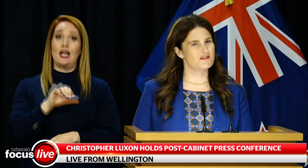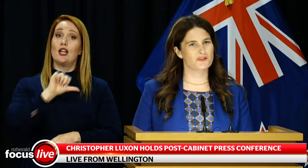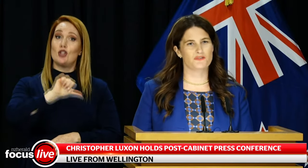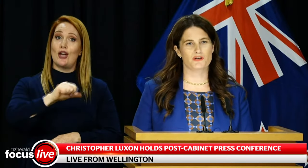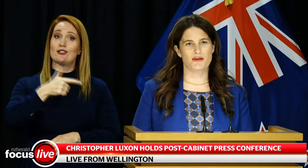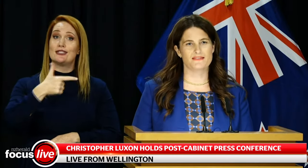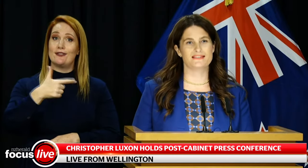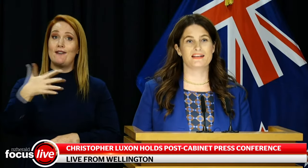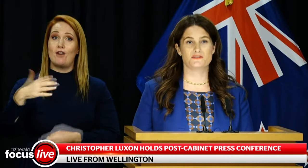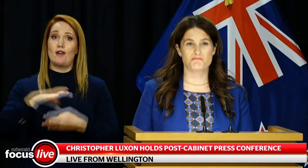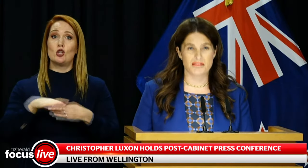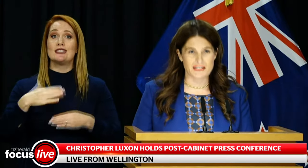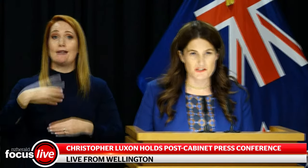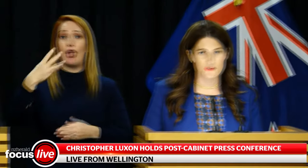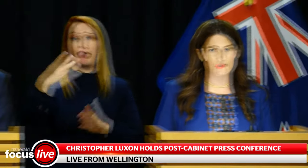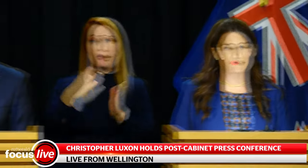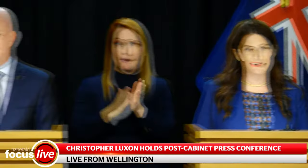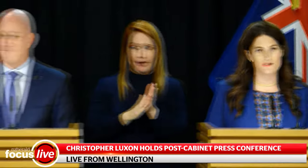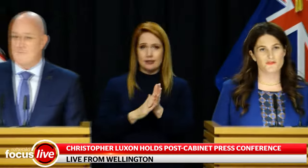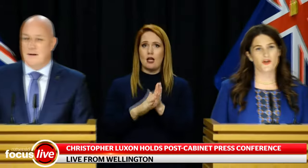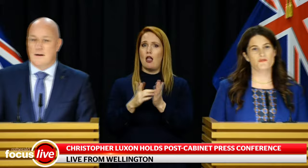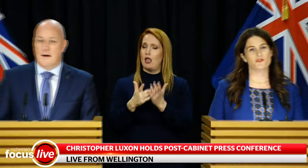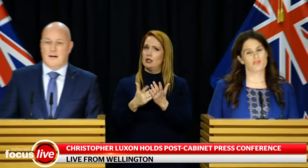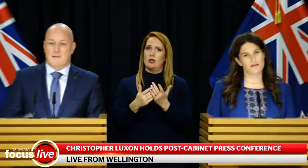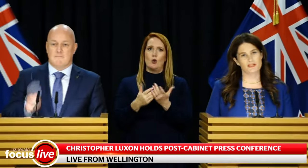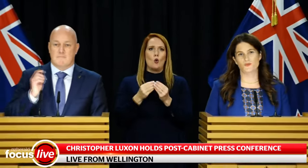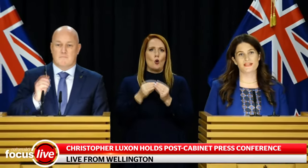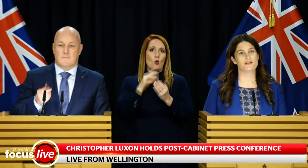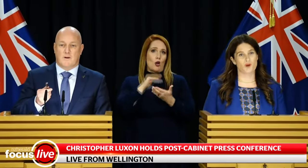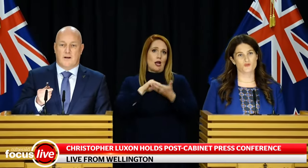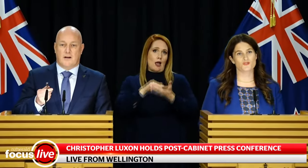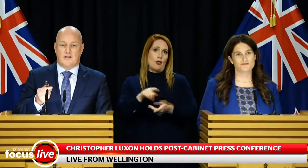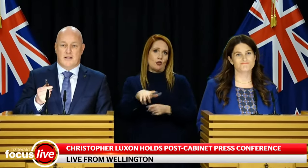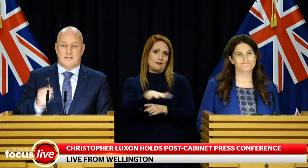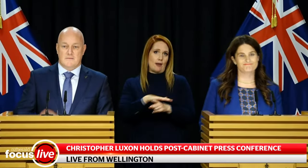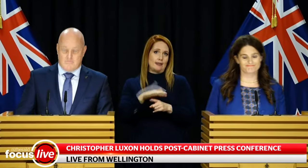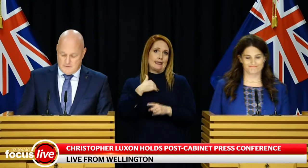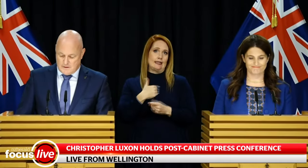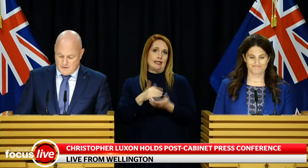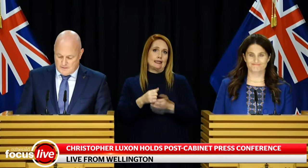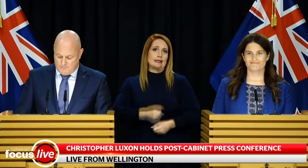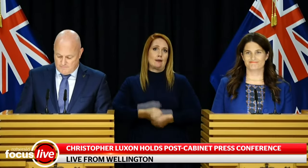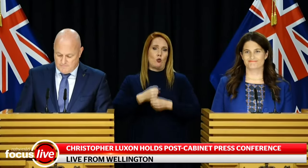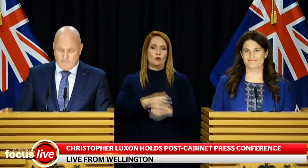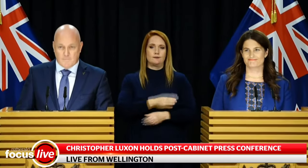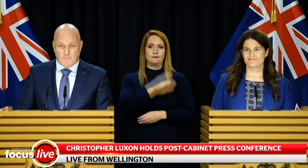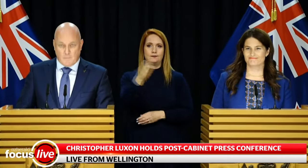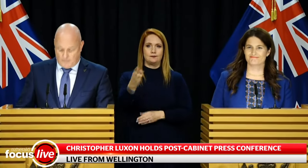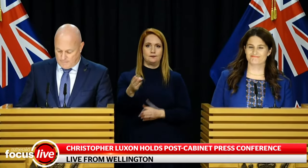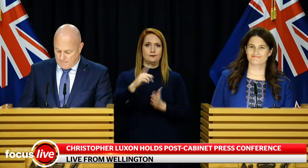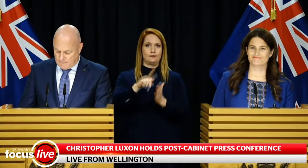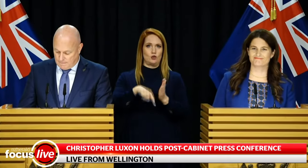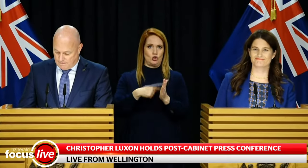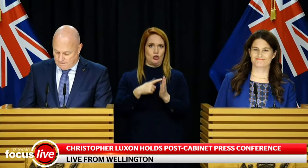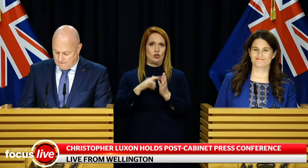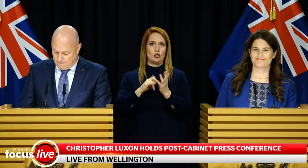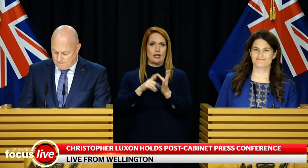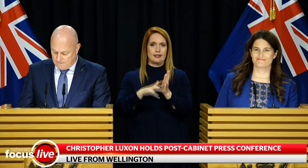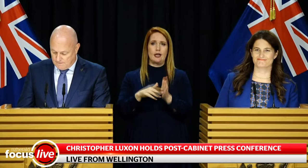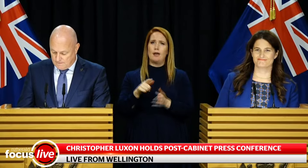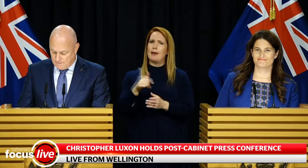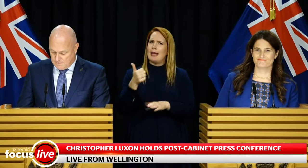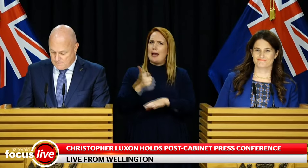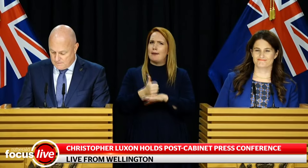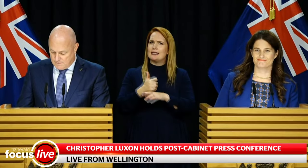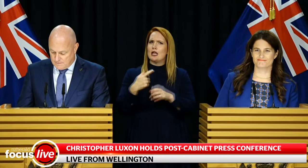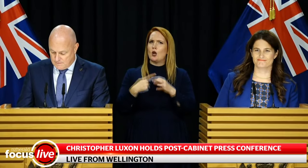$975 every 3 months. That is meaningful relief for the families who need it. We're going to go to Jason. Just in terms of, it might be a bit of a basic one,